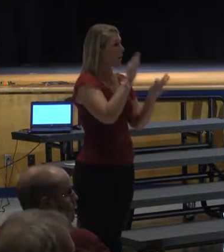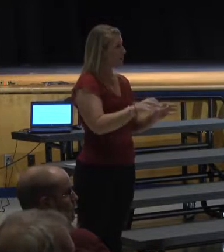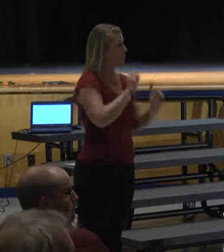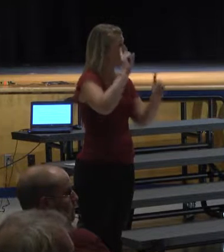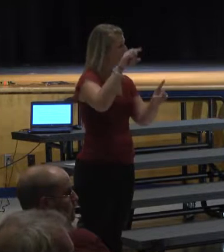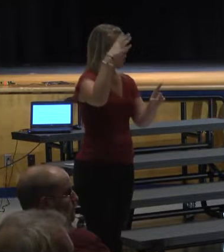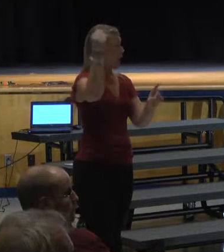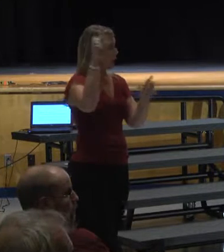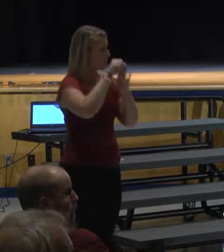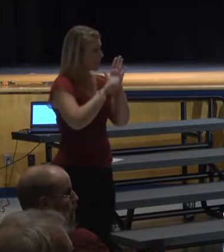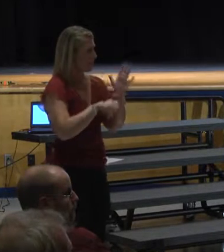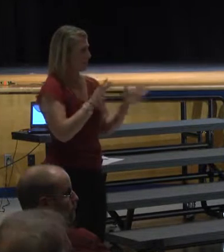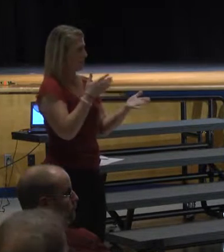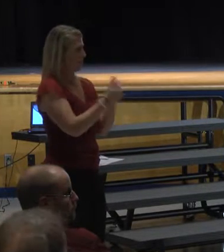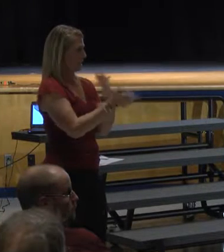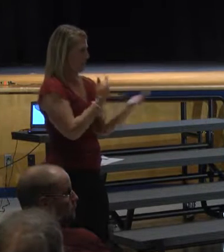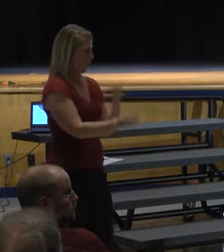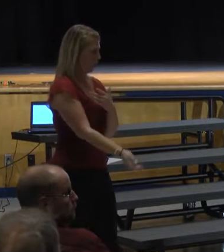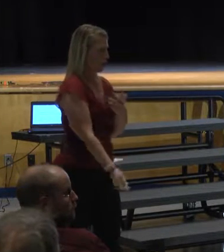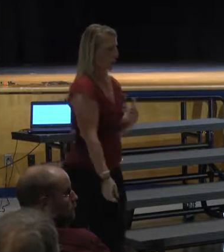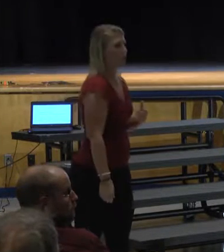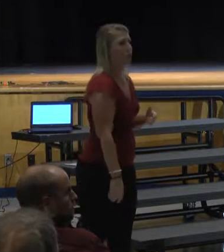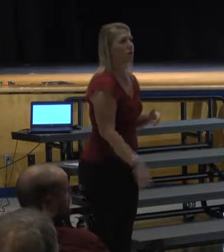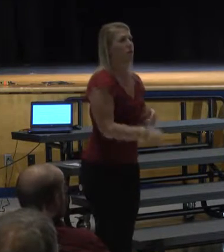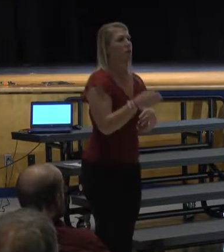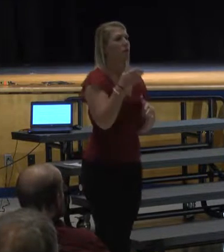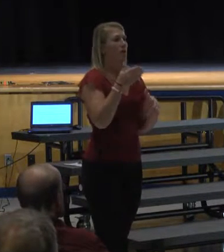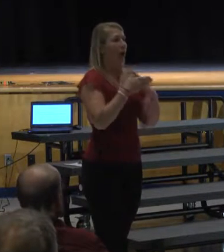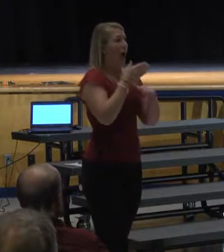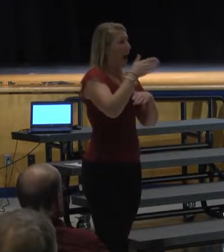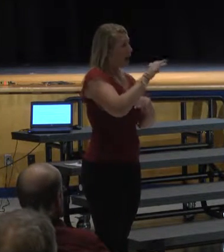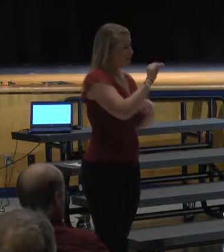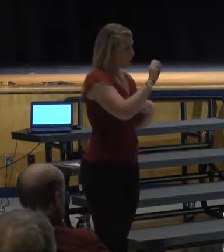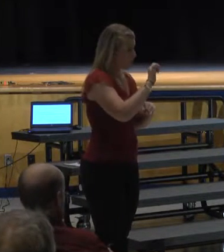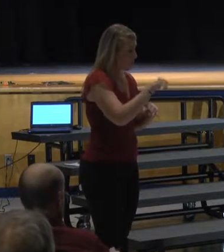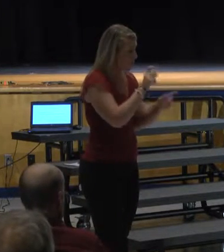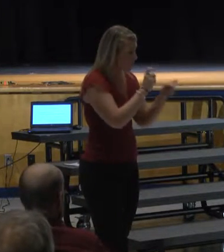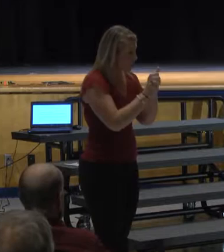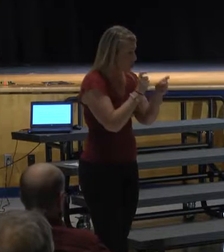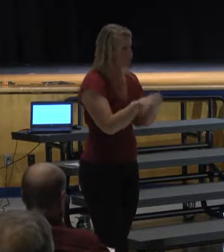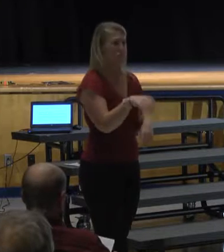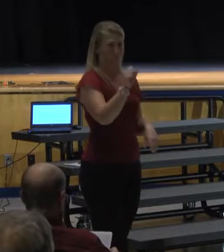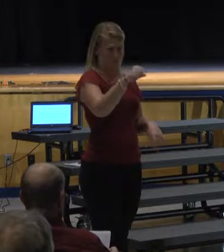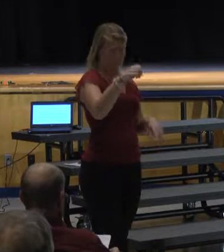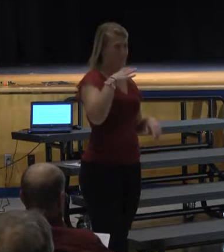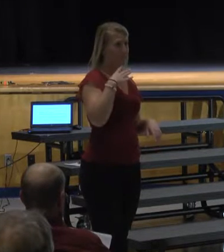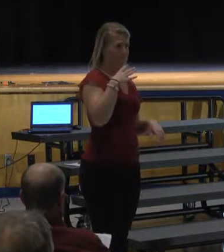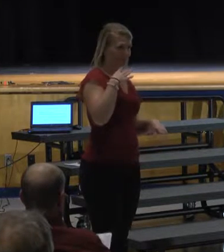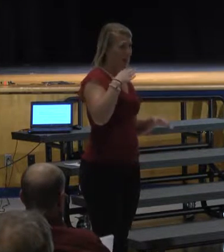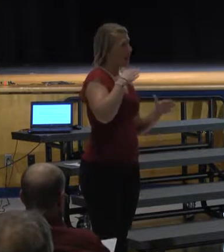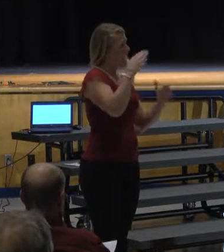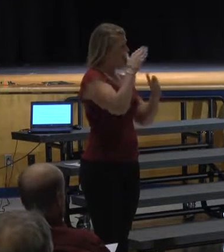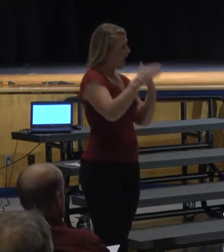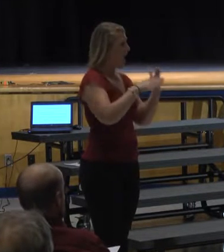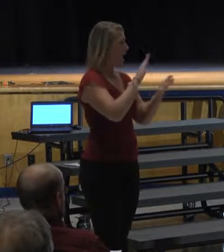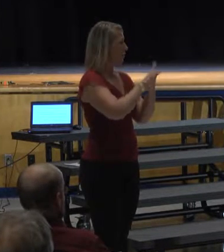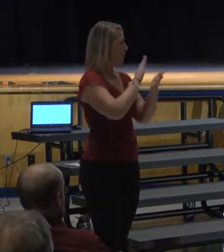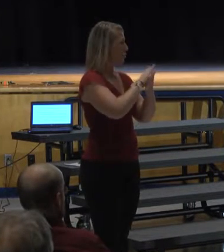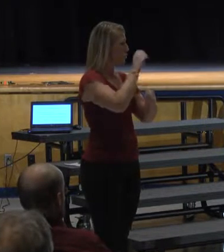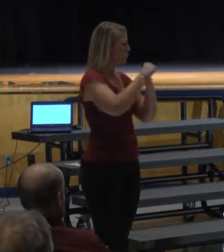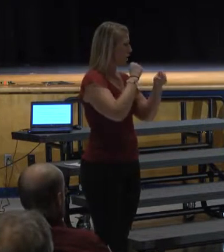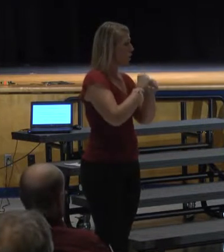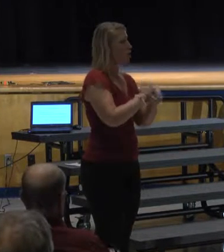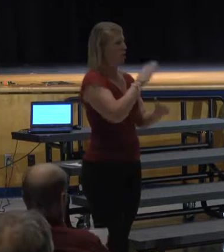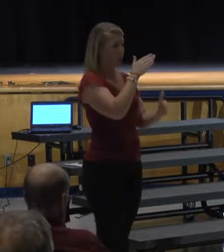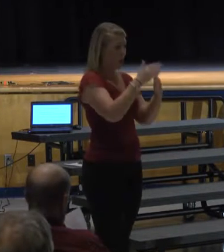change after May? You're allowed to change after May. You're allowed to change even into the school year. So let's say it becomes August and you make a last